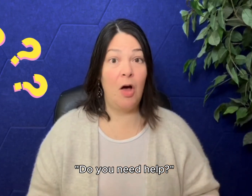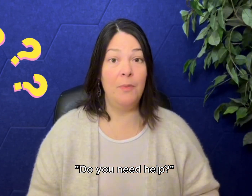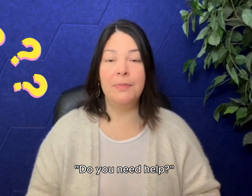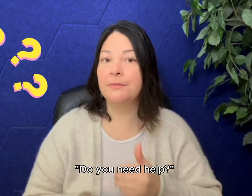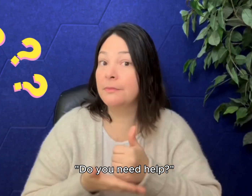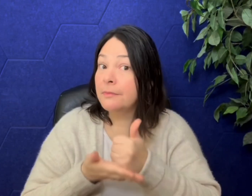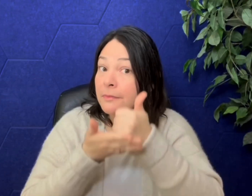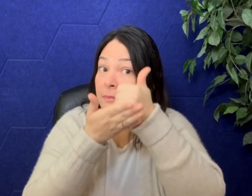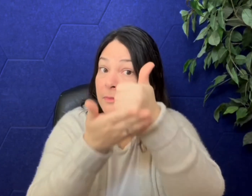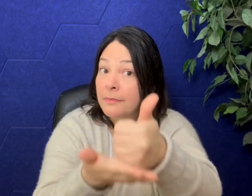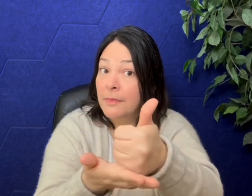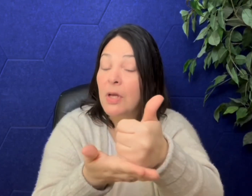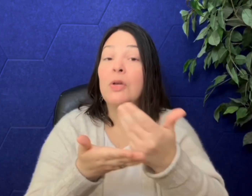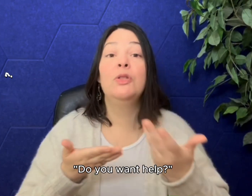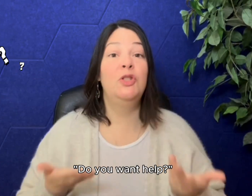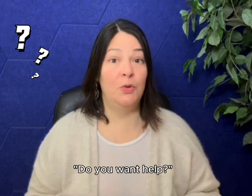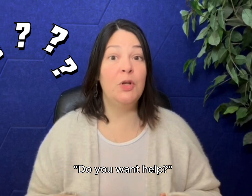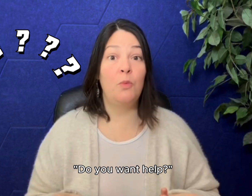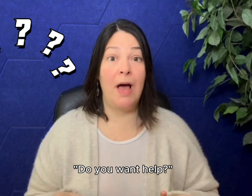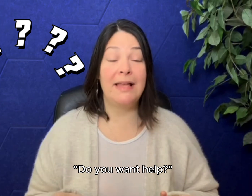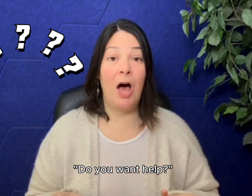help? Do you want help?